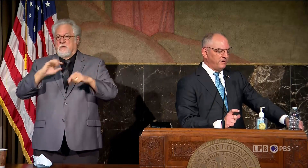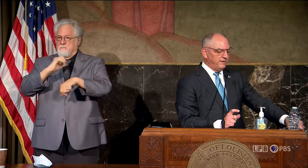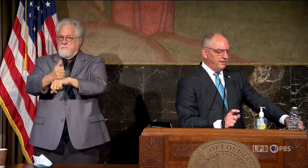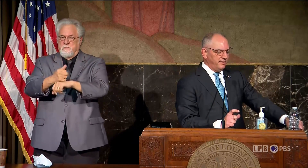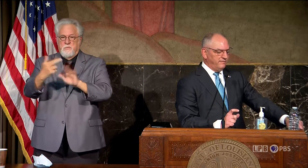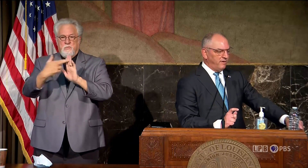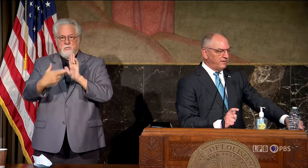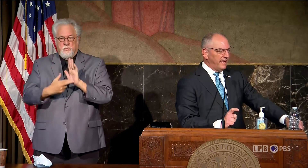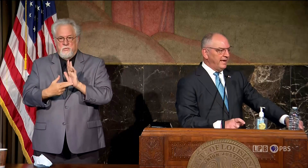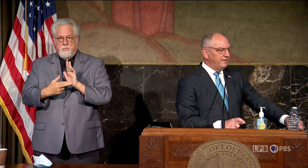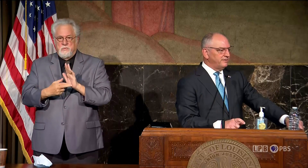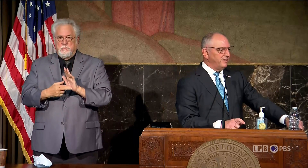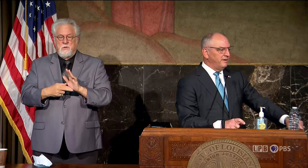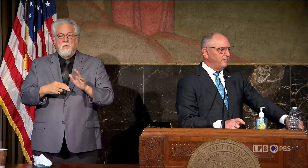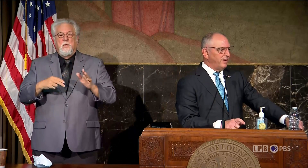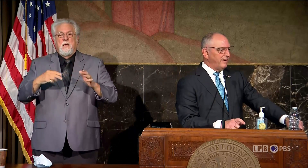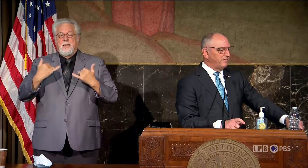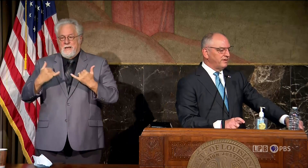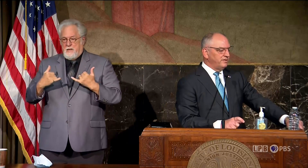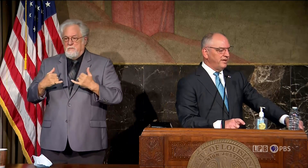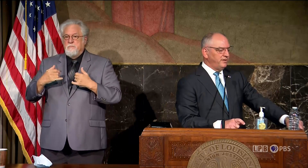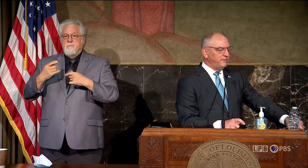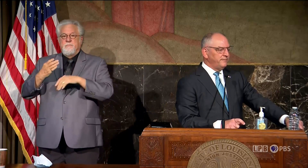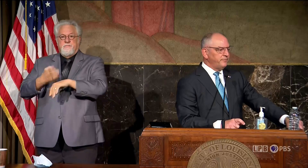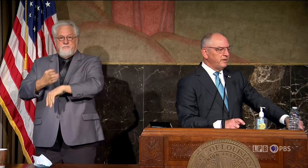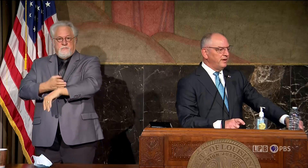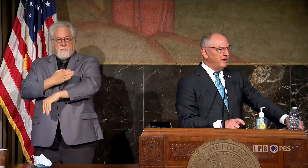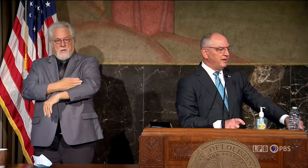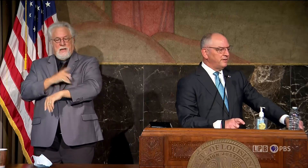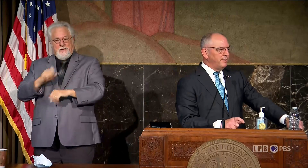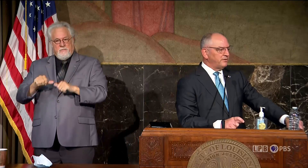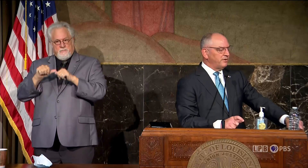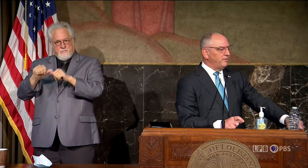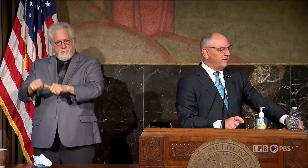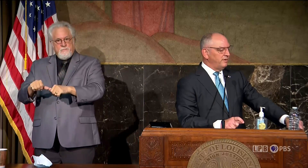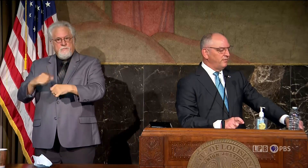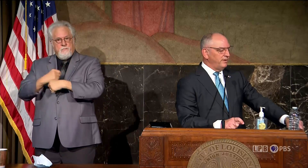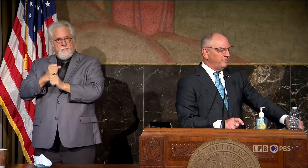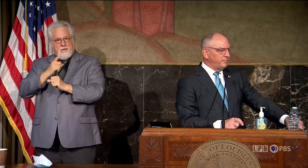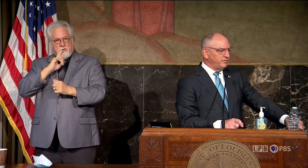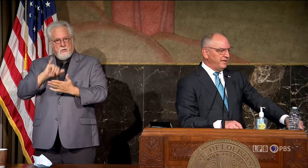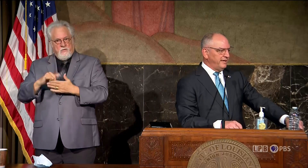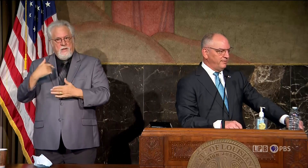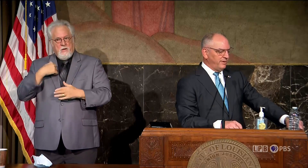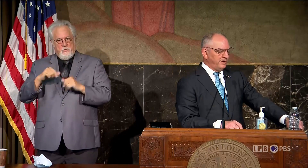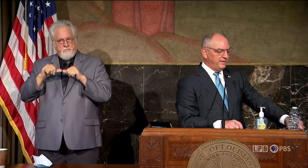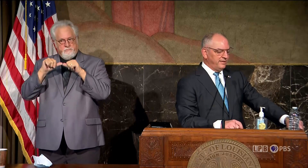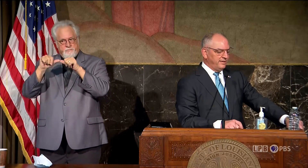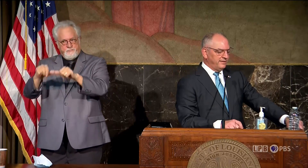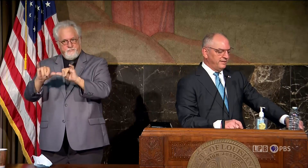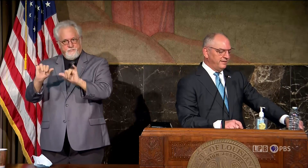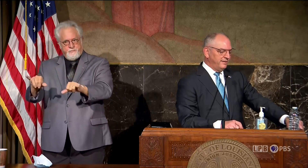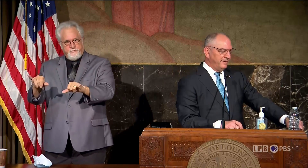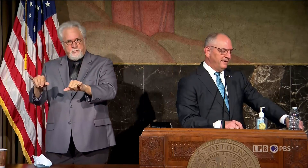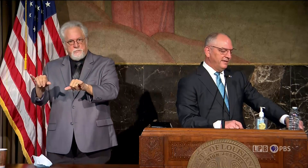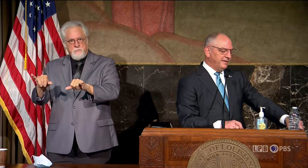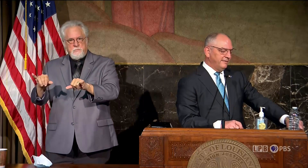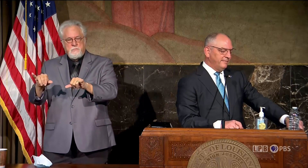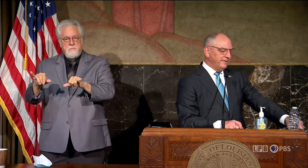these hard-fought gains, we have to continue to make sure that we proceed in a way